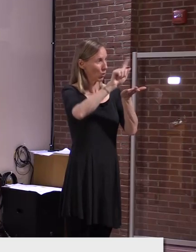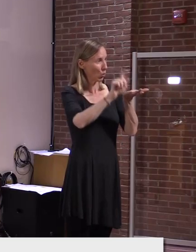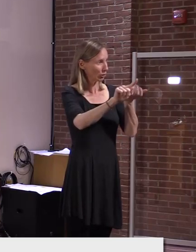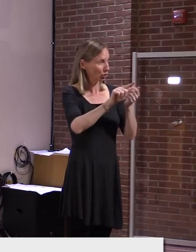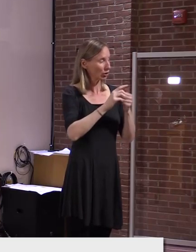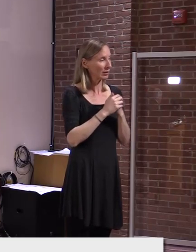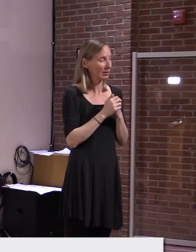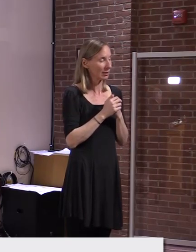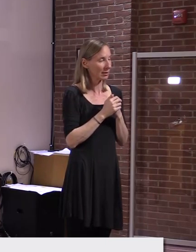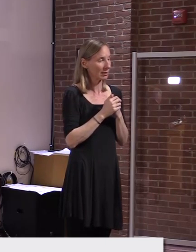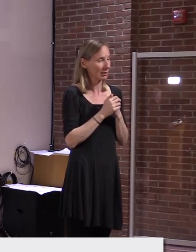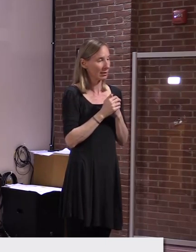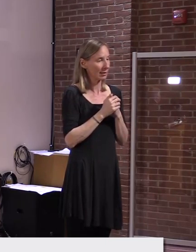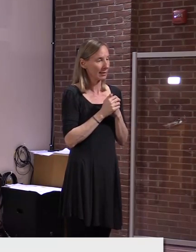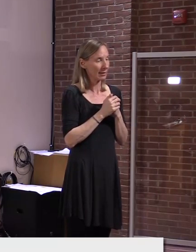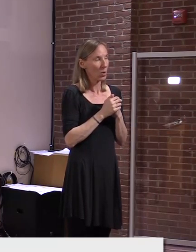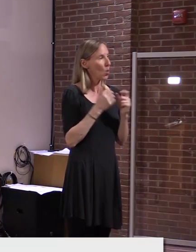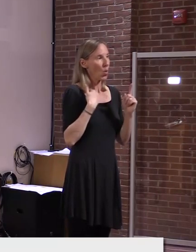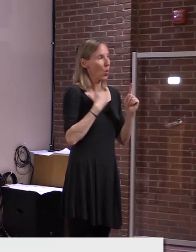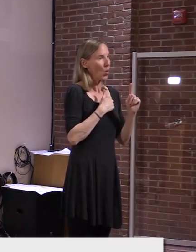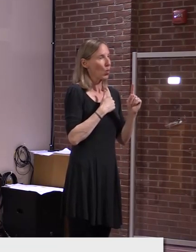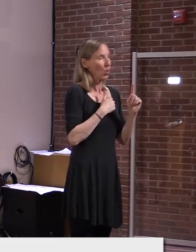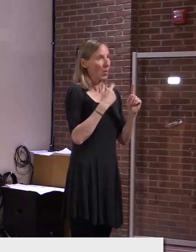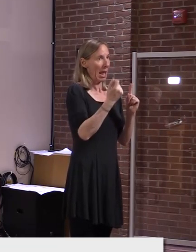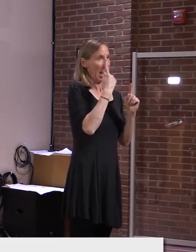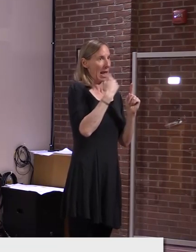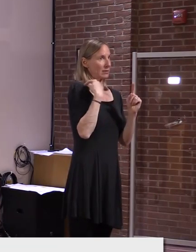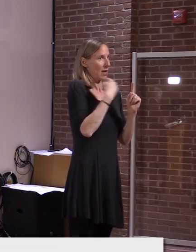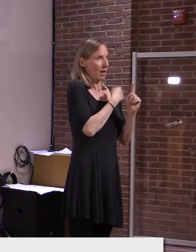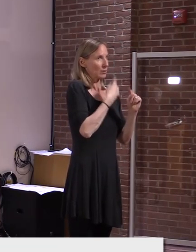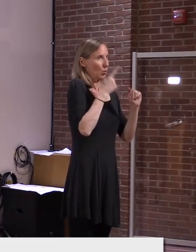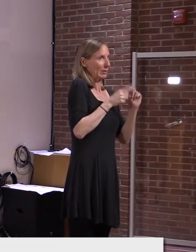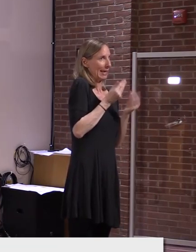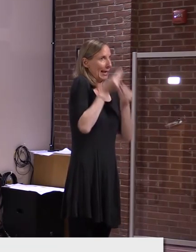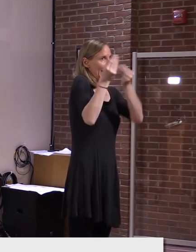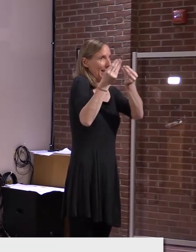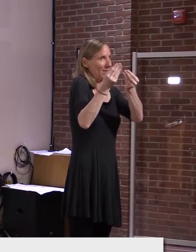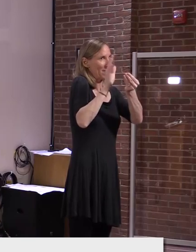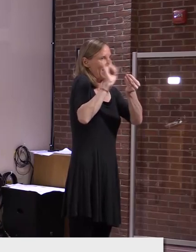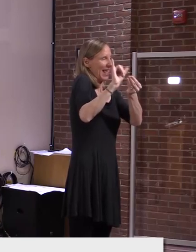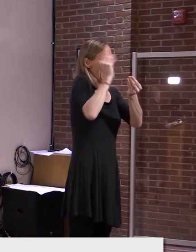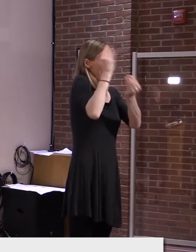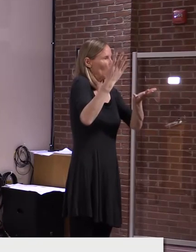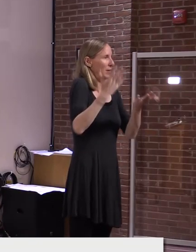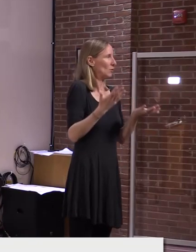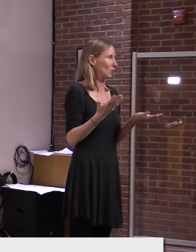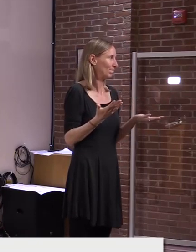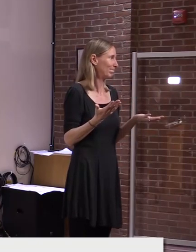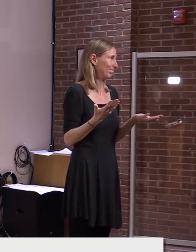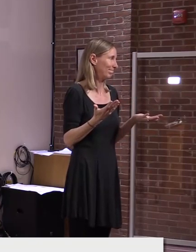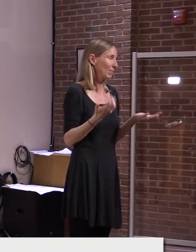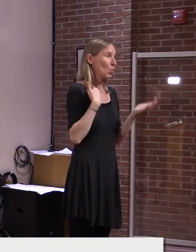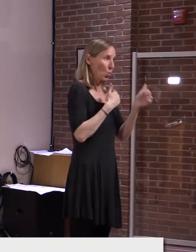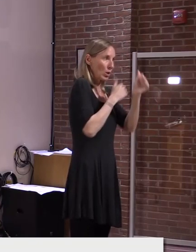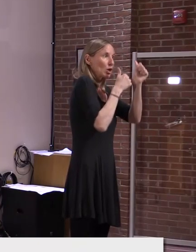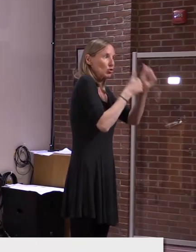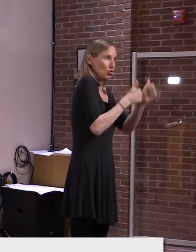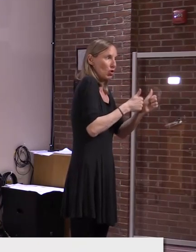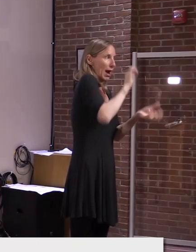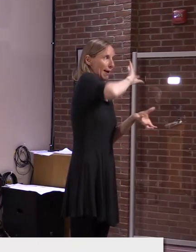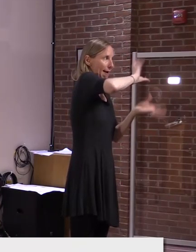in some regards, we can't give them the information that they want. We do track in